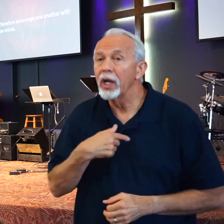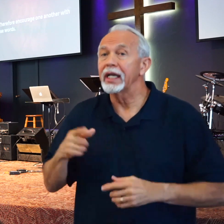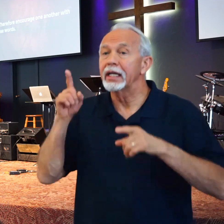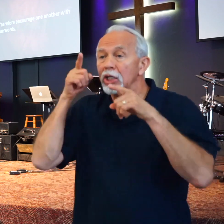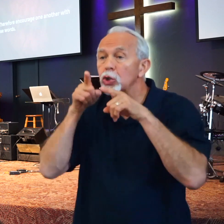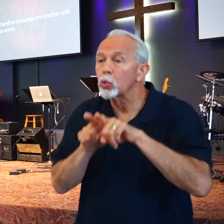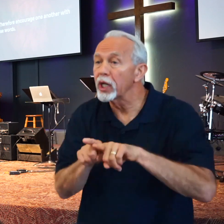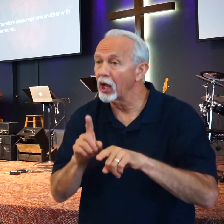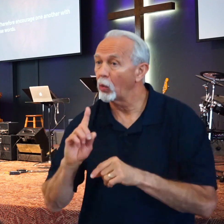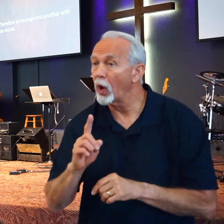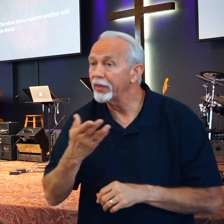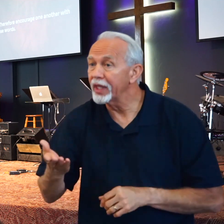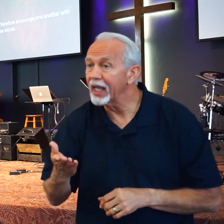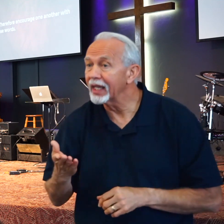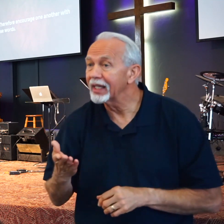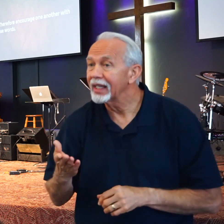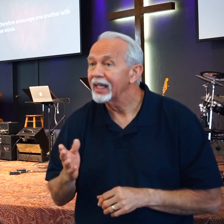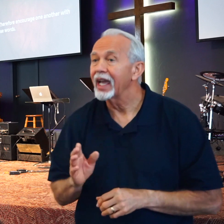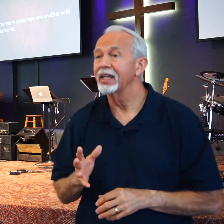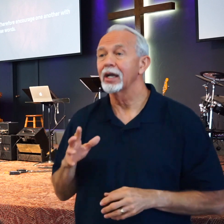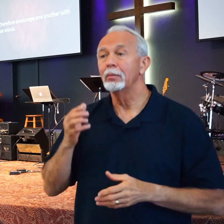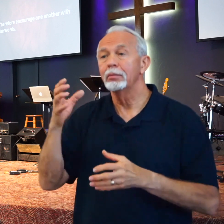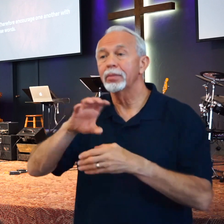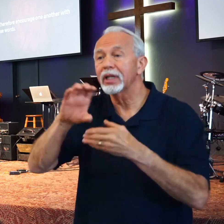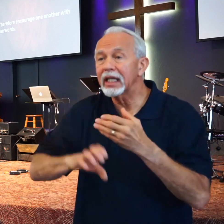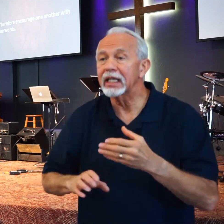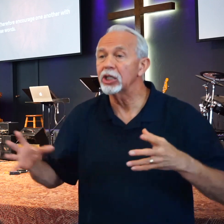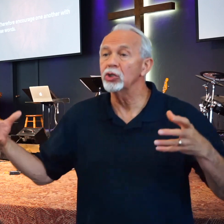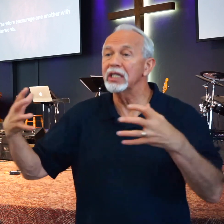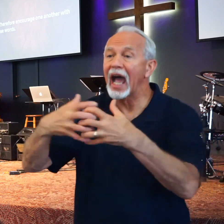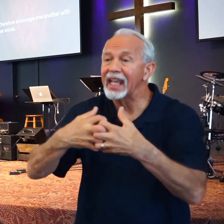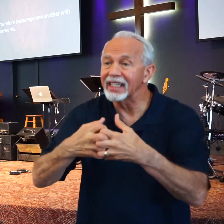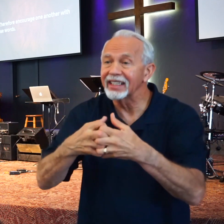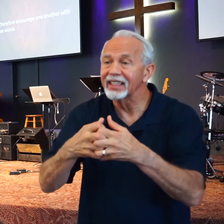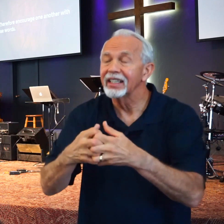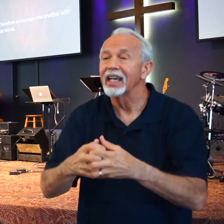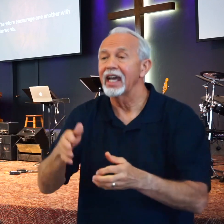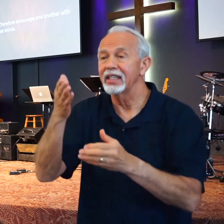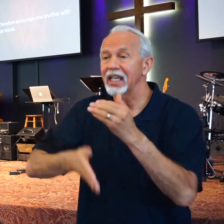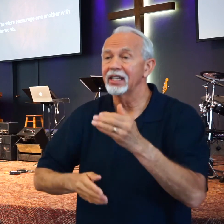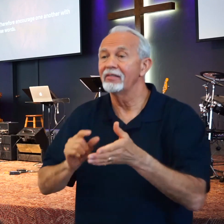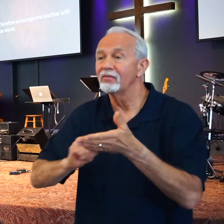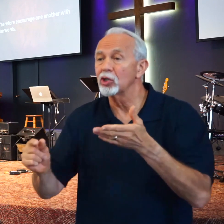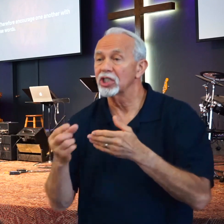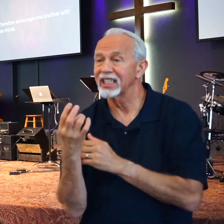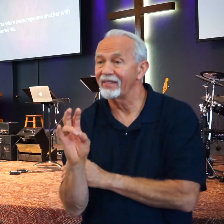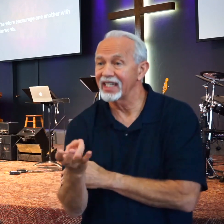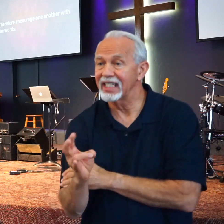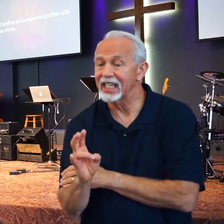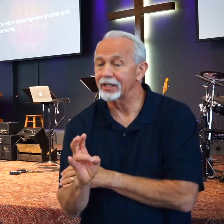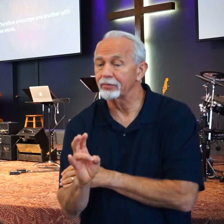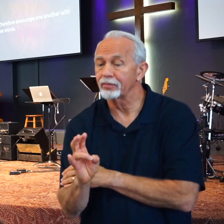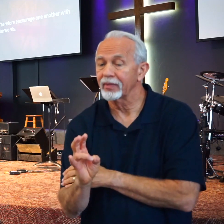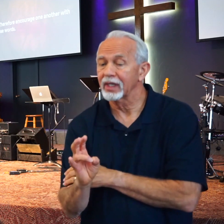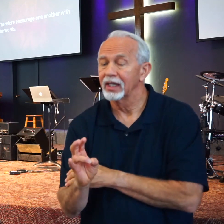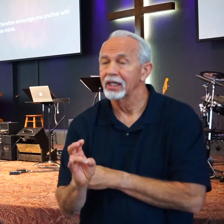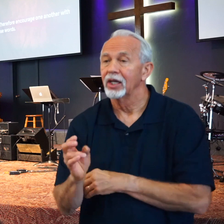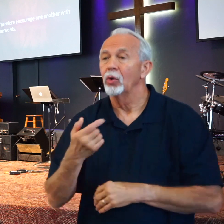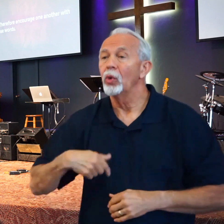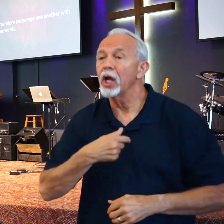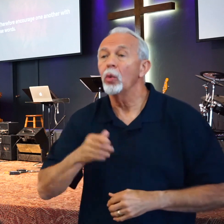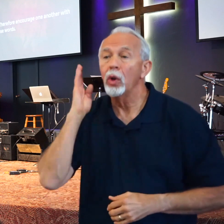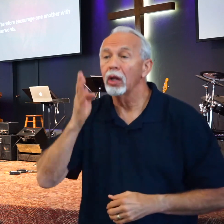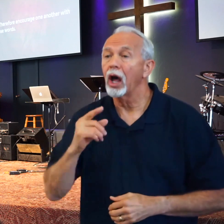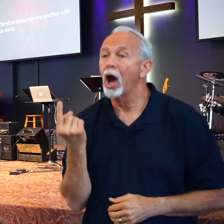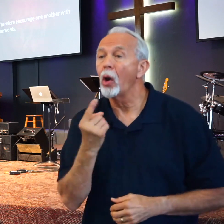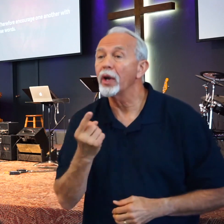one thing and be totally united in it, and it's found at the end of verse 17. So we will always